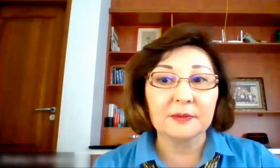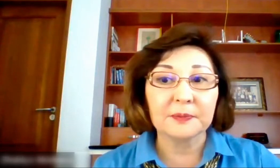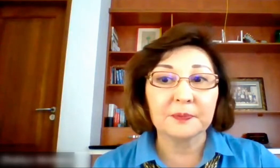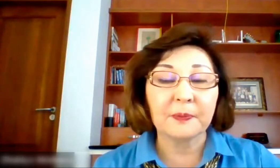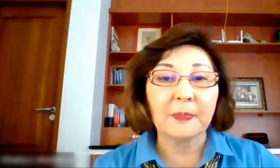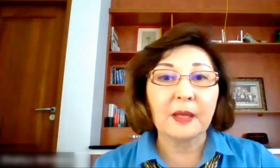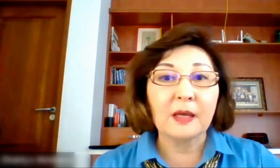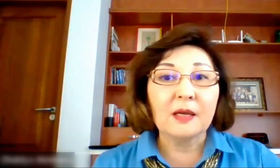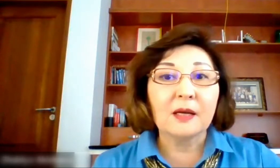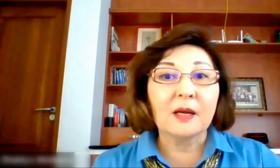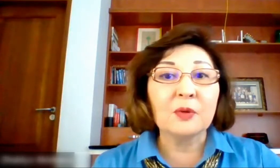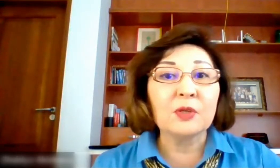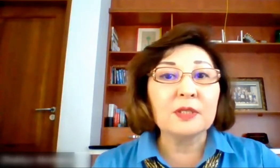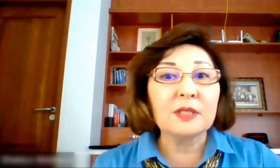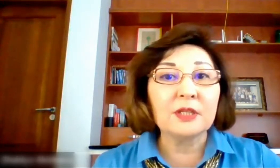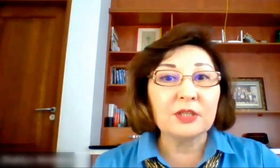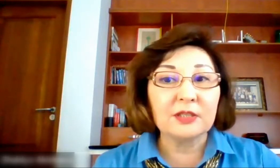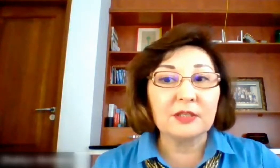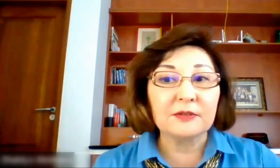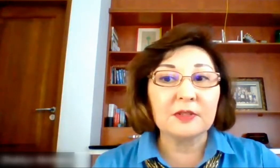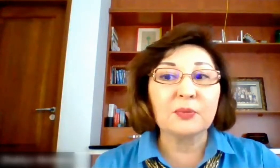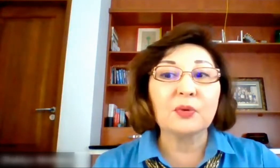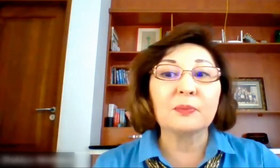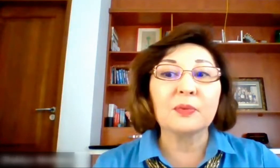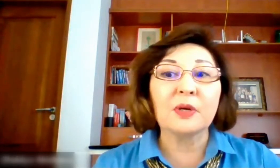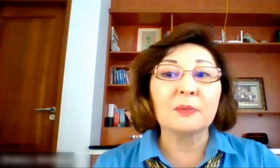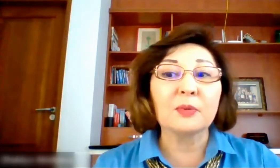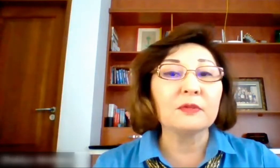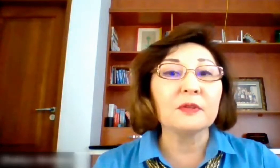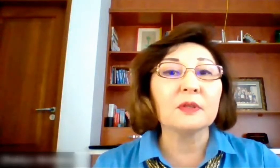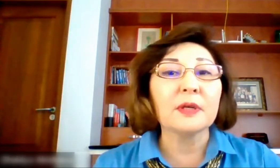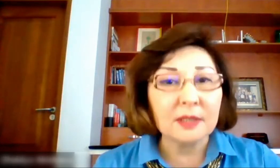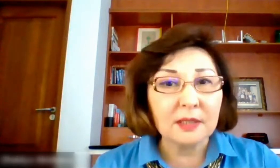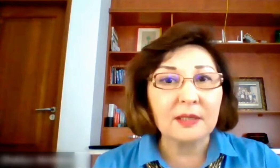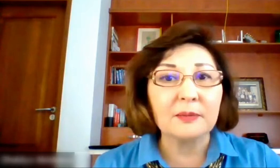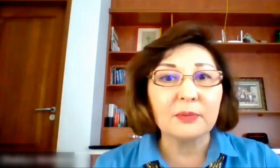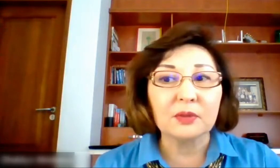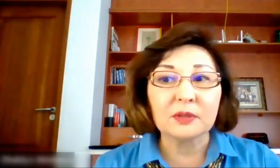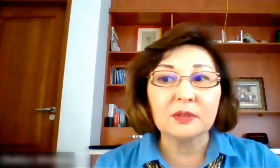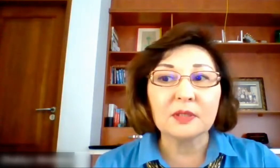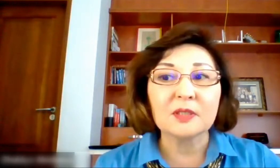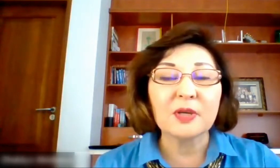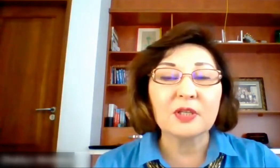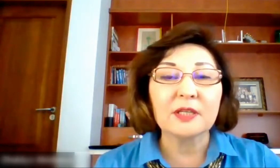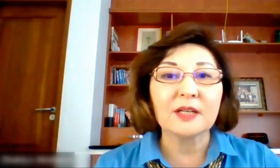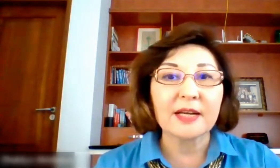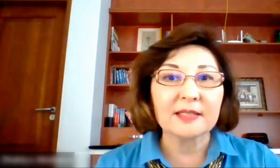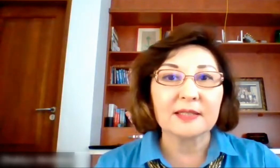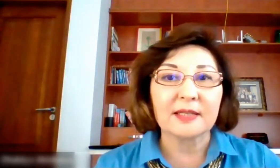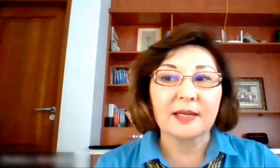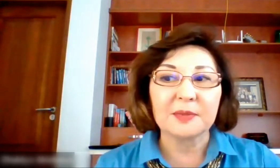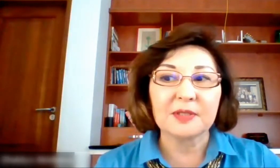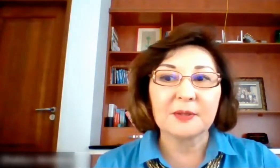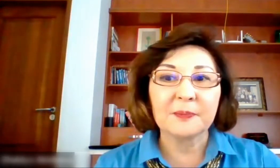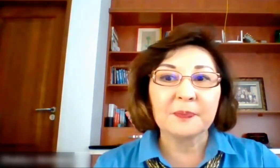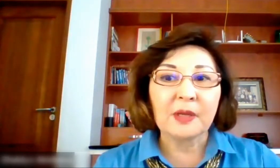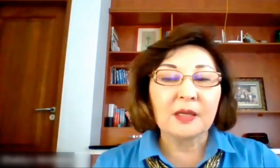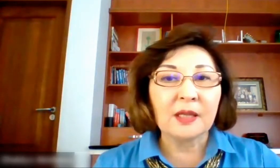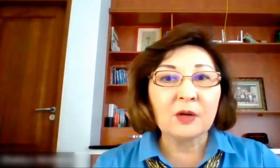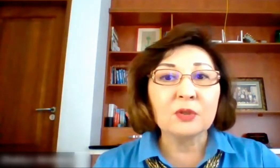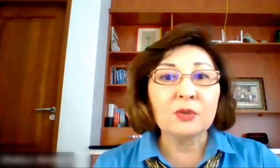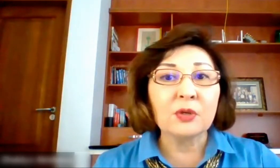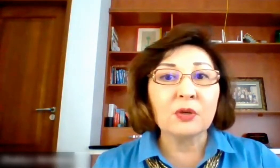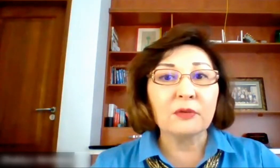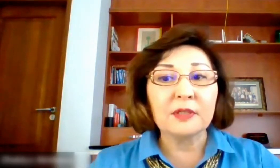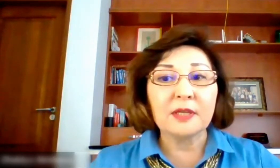clients. Community initiatives proved critically important, especially in crisis times.